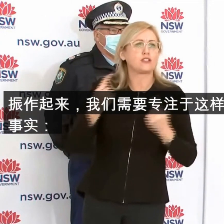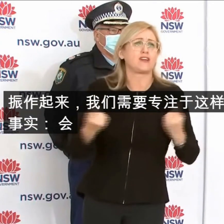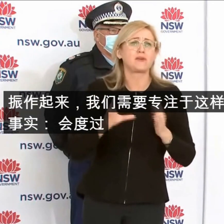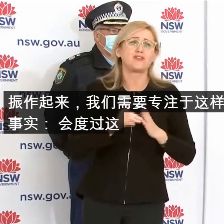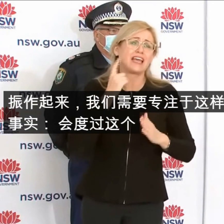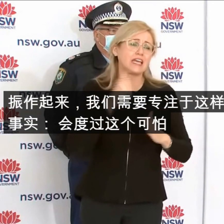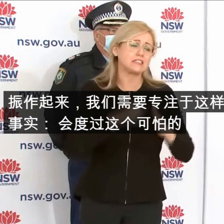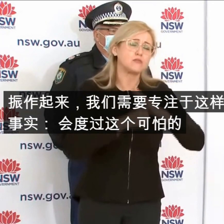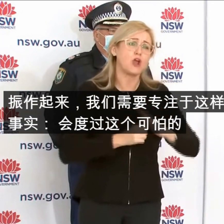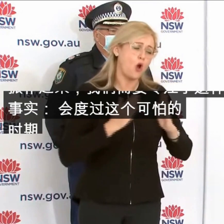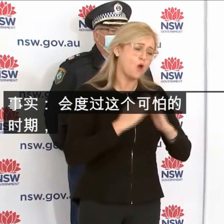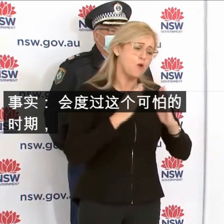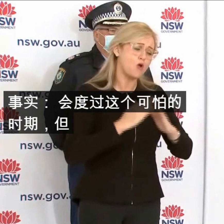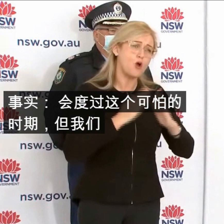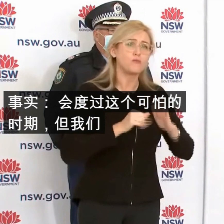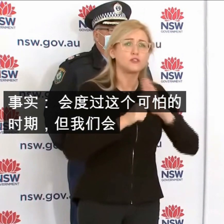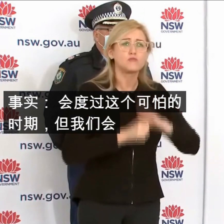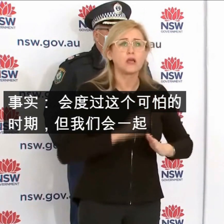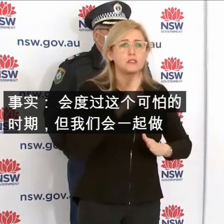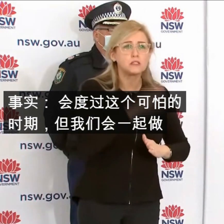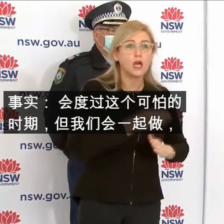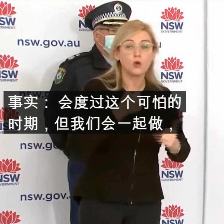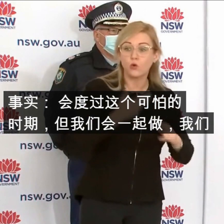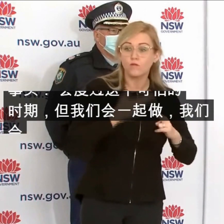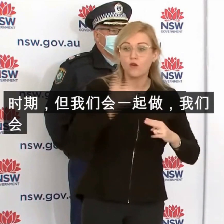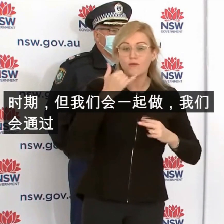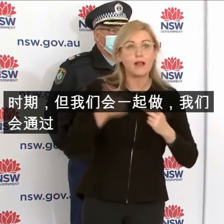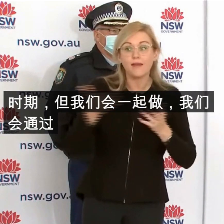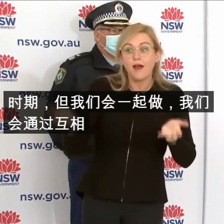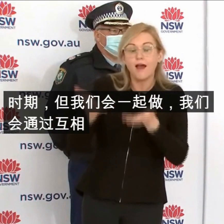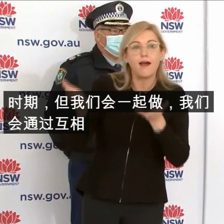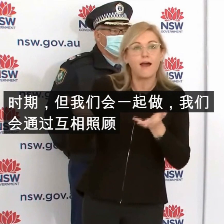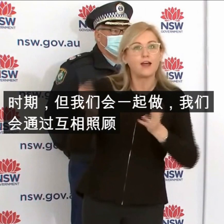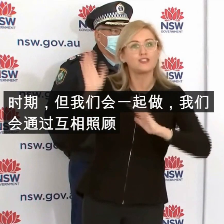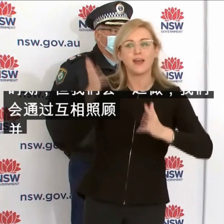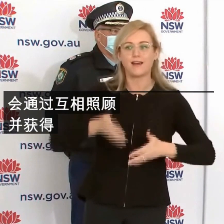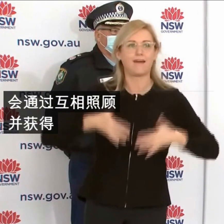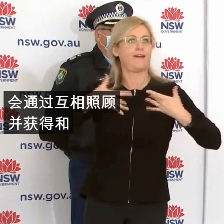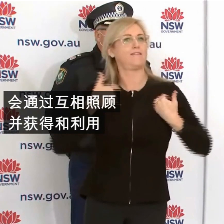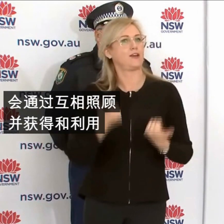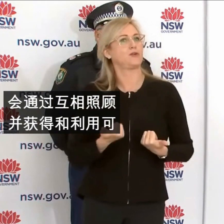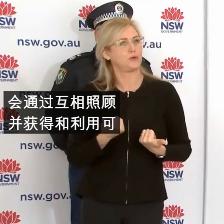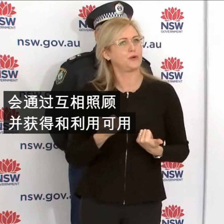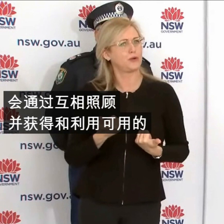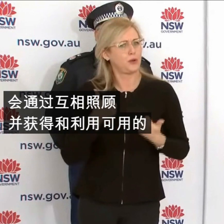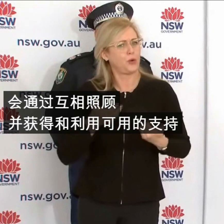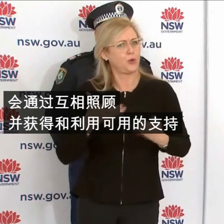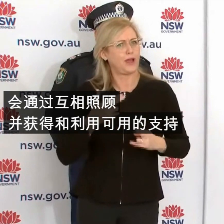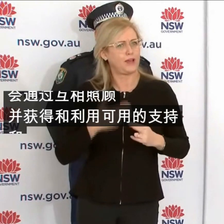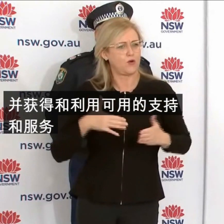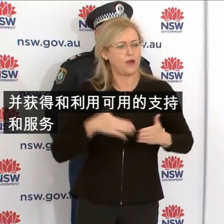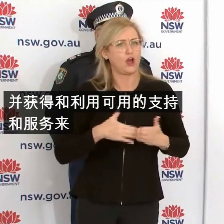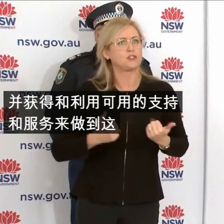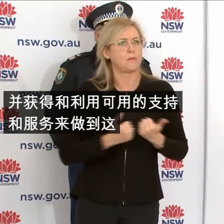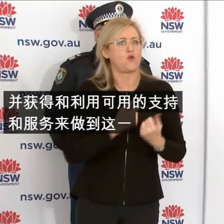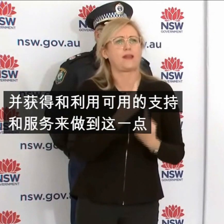on the fact that we will get through this awful time, but we'll do it together, and we'll do it through looking out for each other and accessing and utilising the